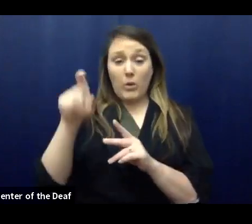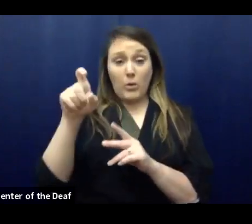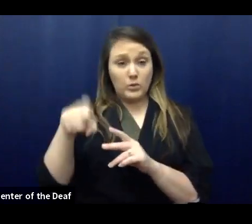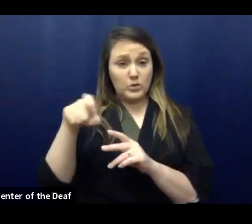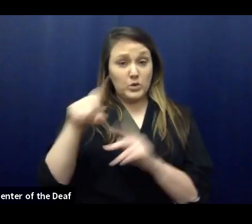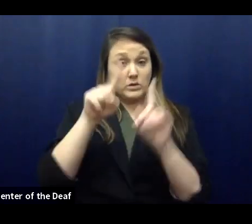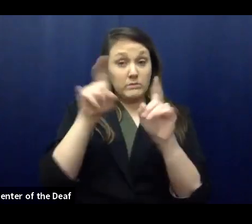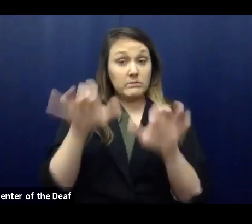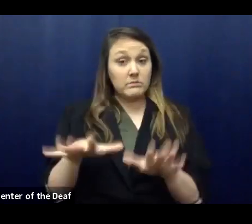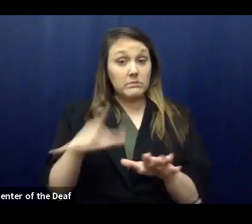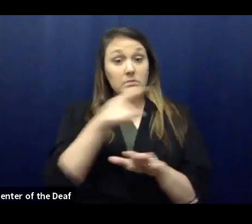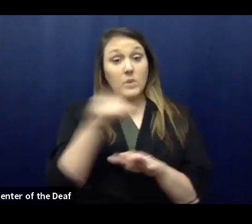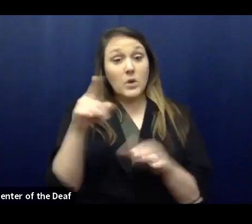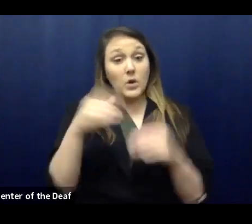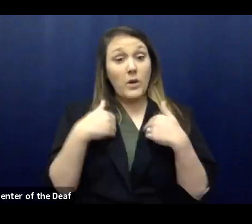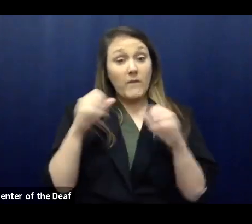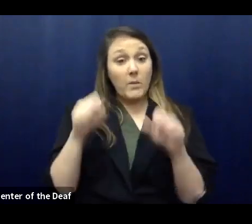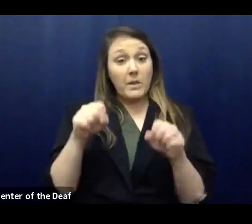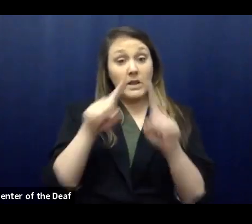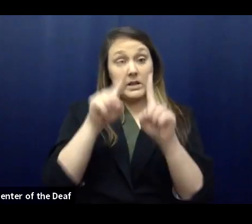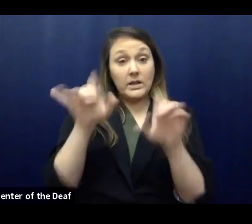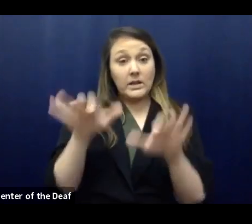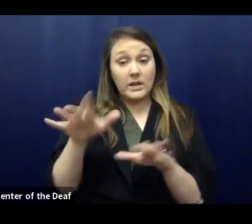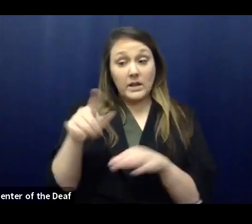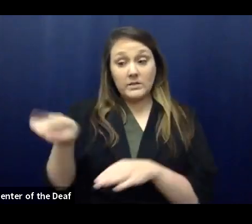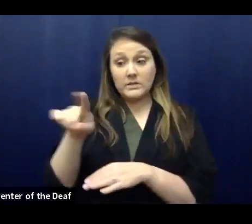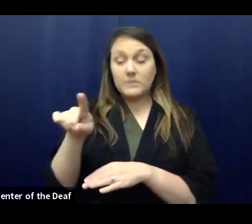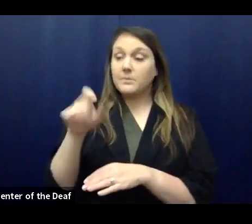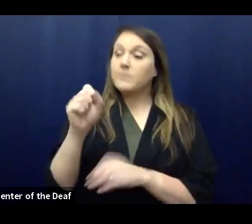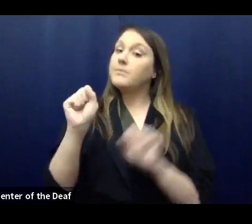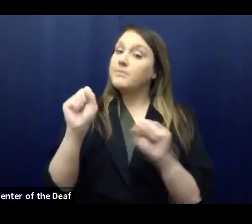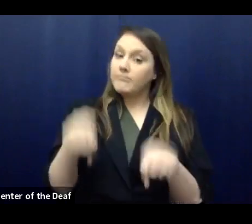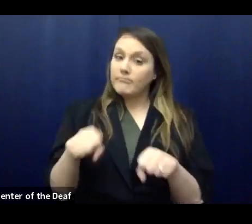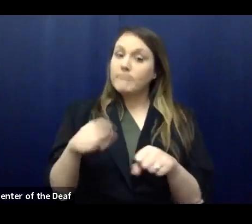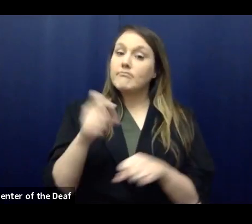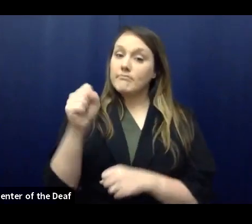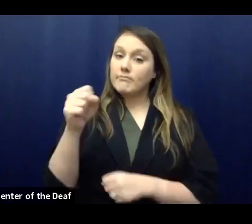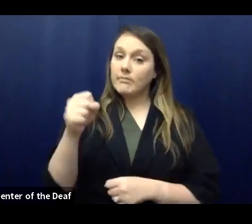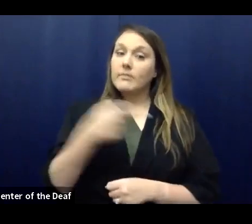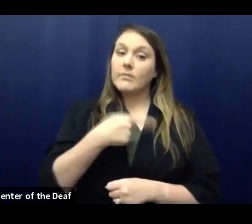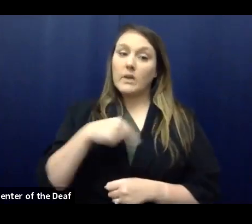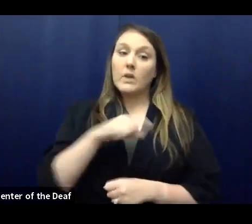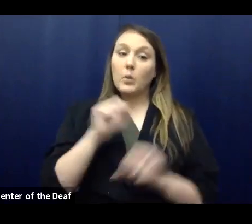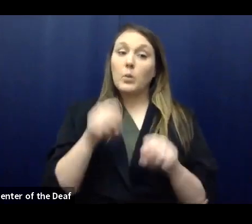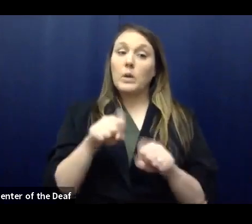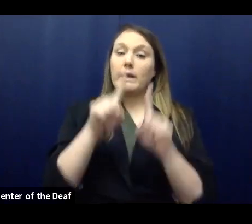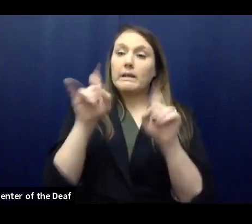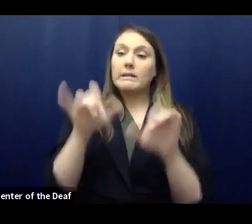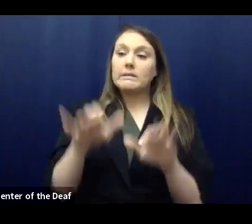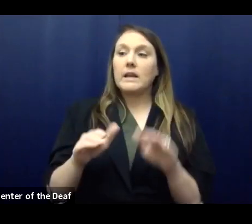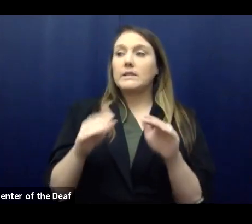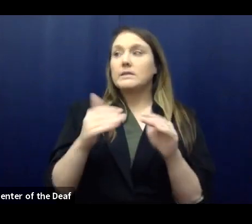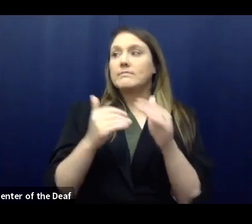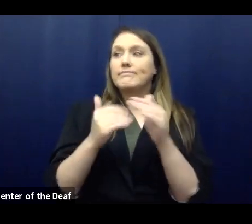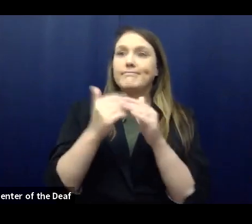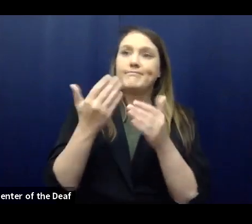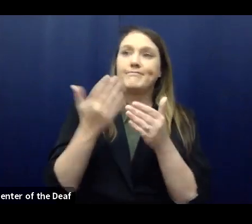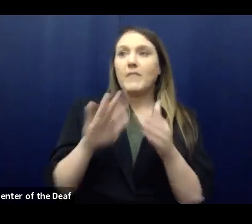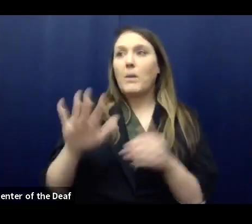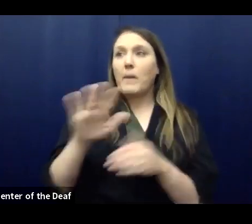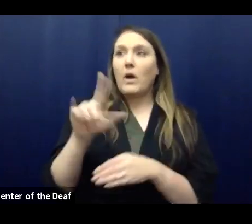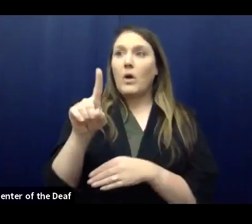and do you have the capacity to test them? We have the capacity to test close to 100 people each day, maybe